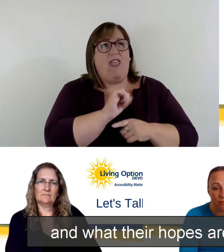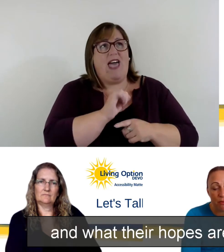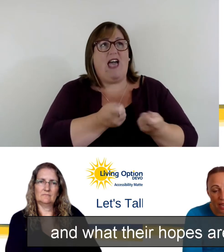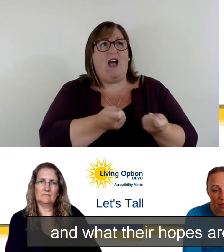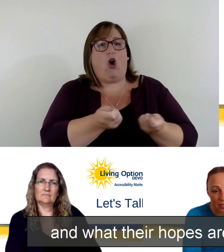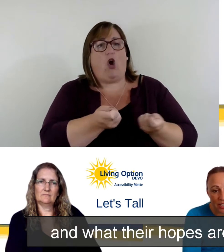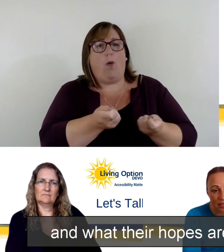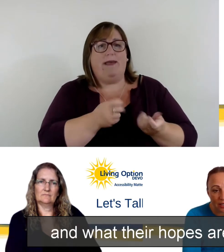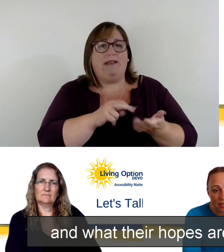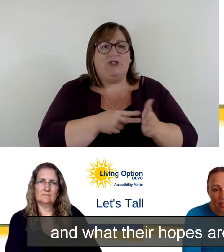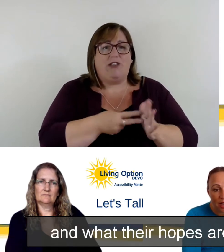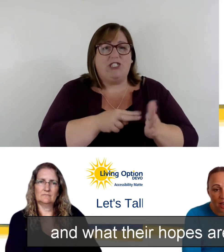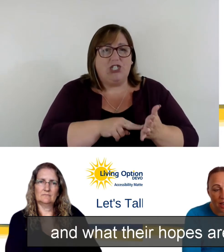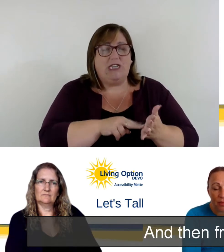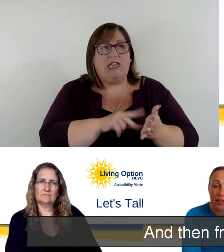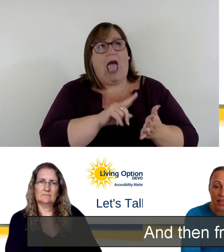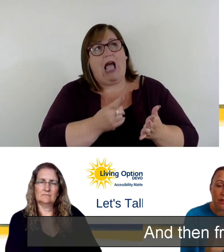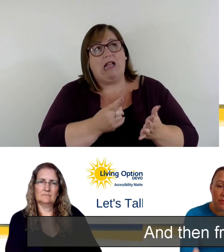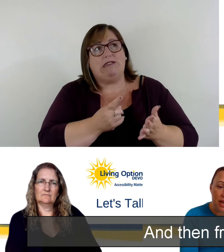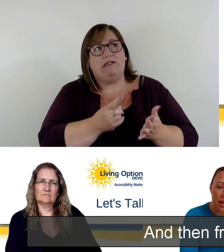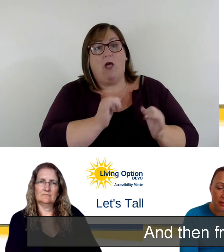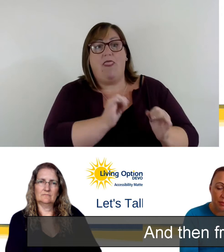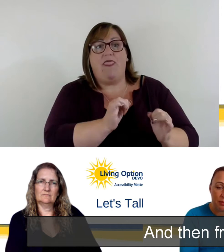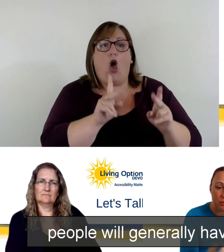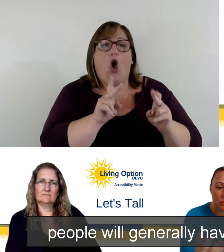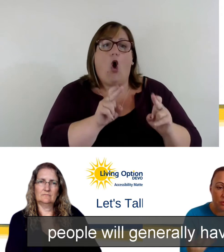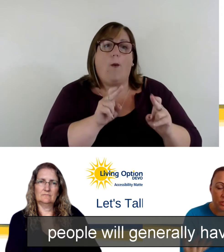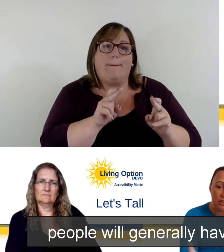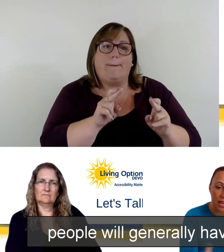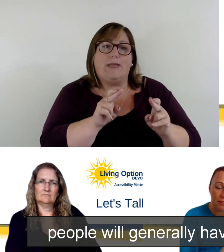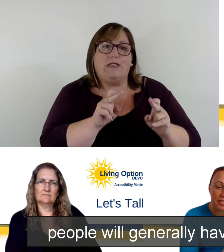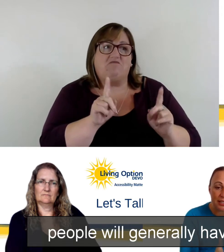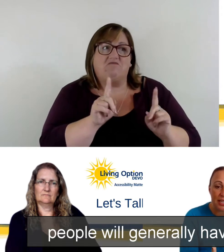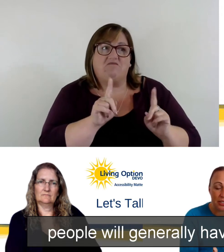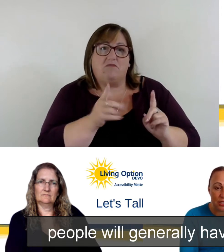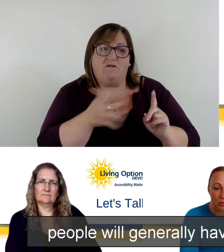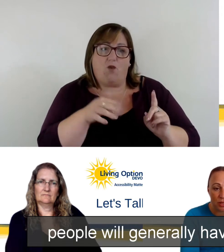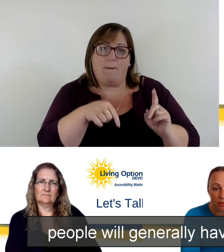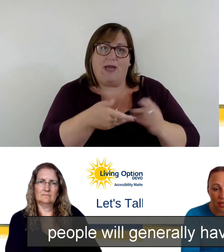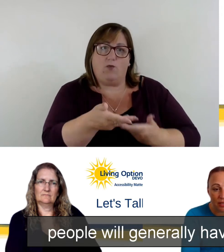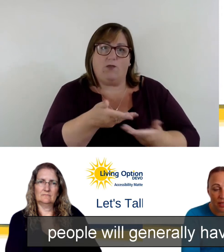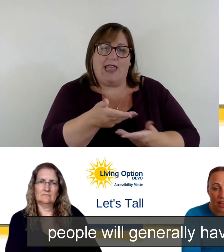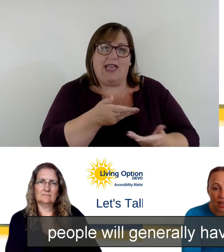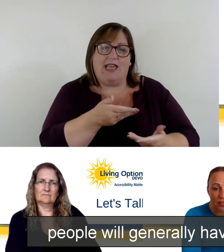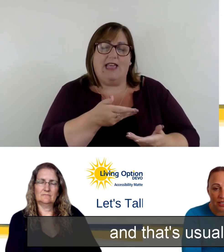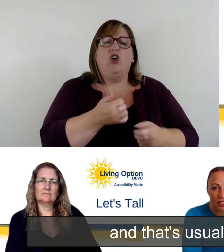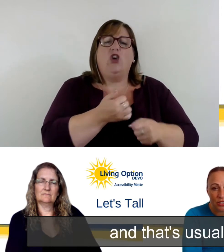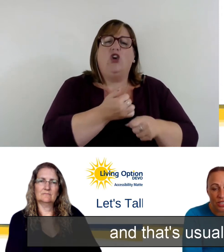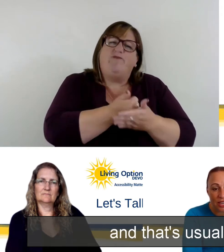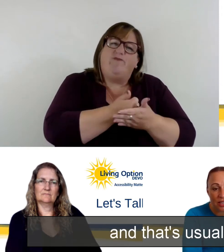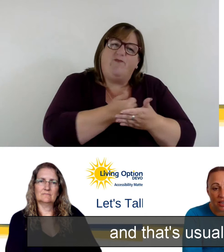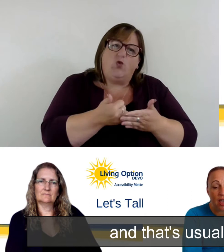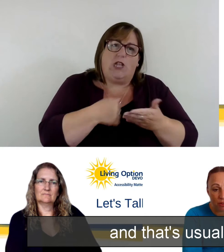hopes are from the counselling. And then from there, people will generally have 6 sessions with me, and